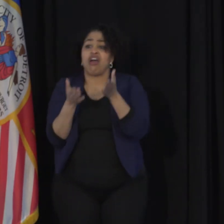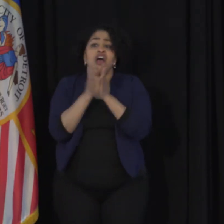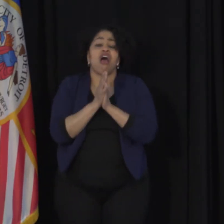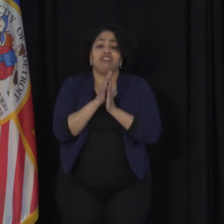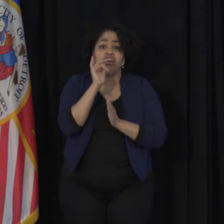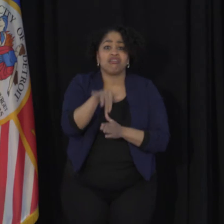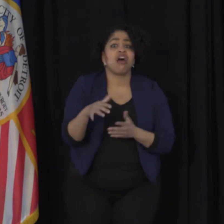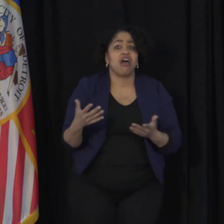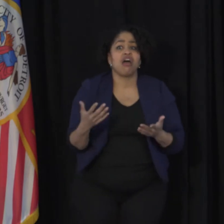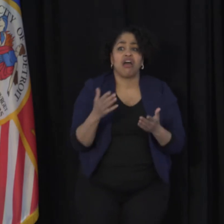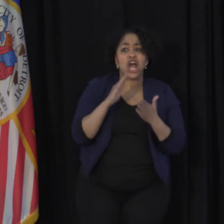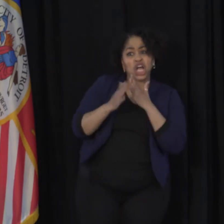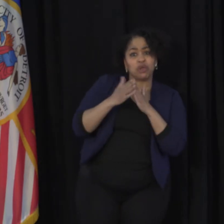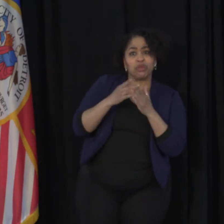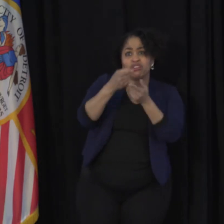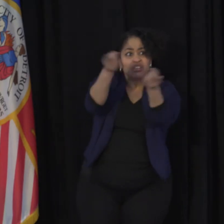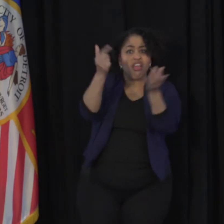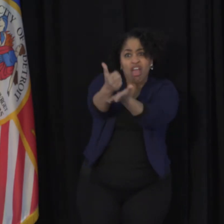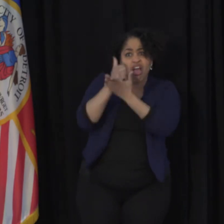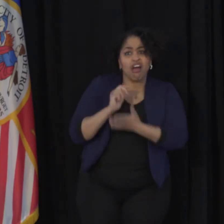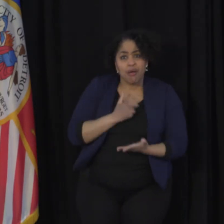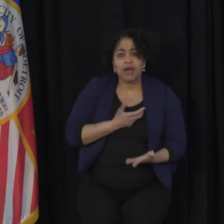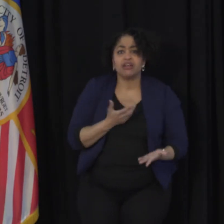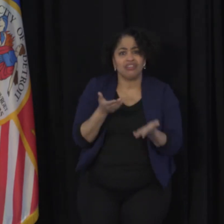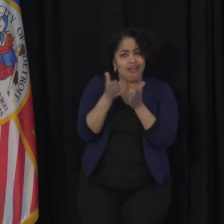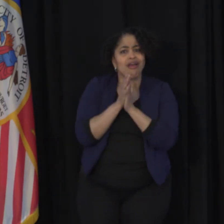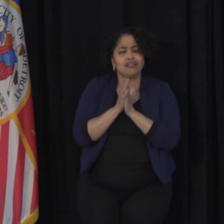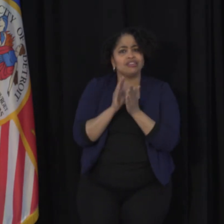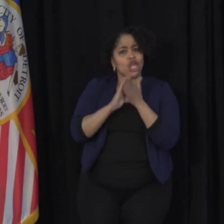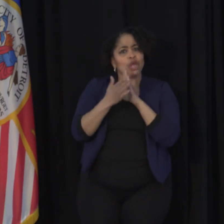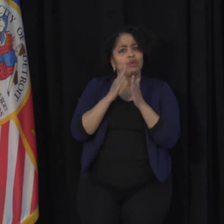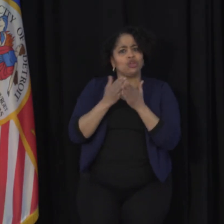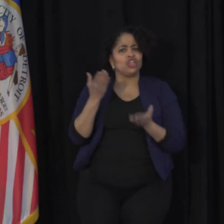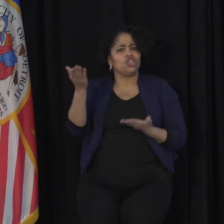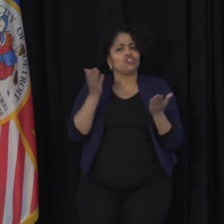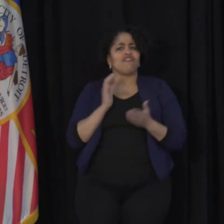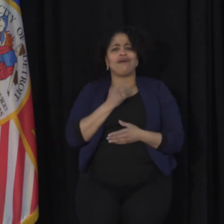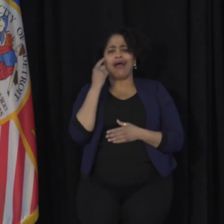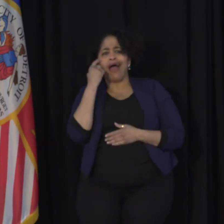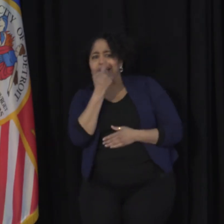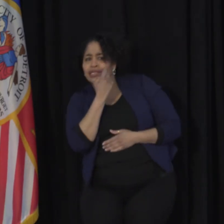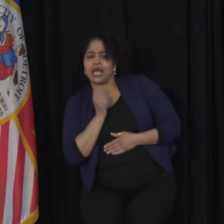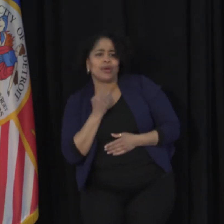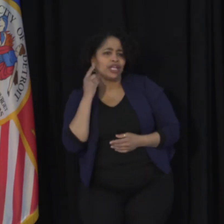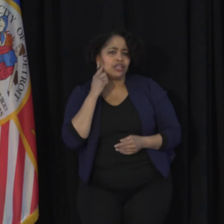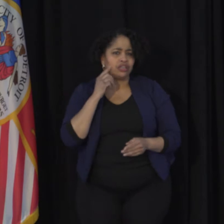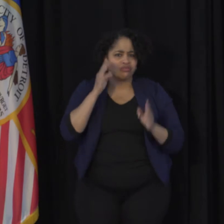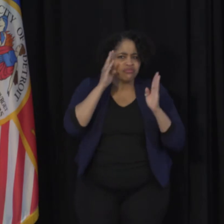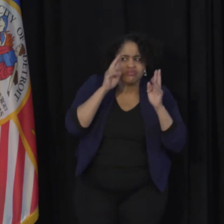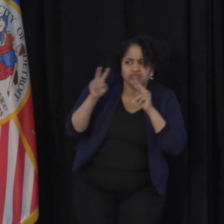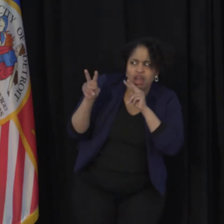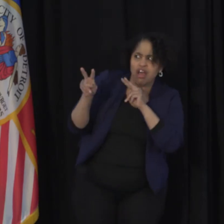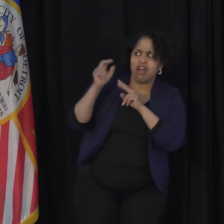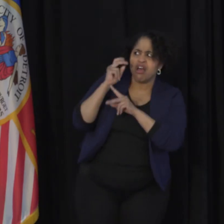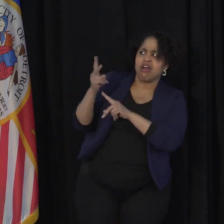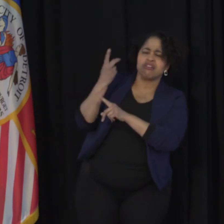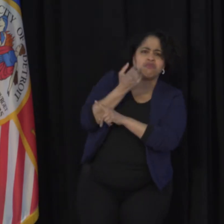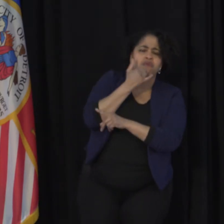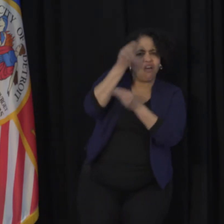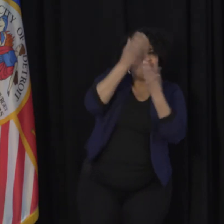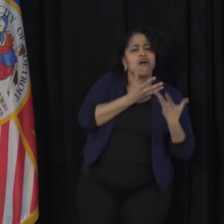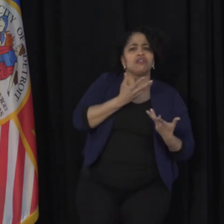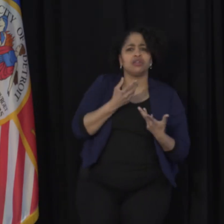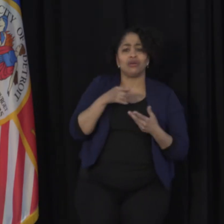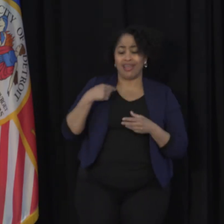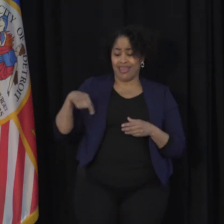that the community help us. We're asking for the community to serve as our eyes and ears. This temporary sacrifice can lead